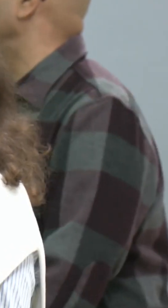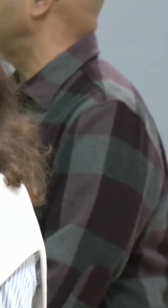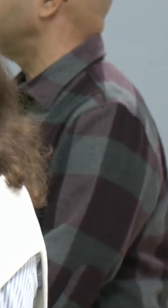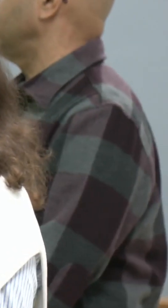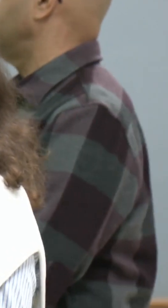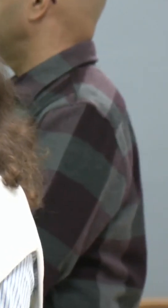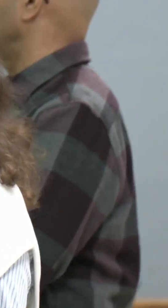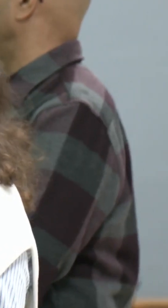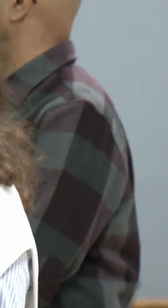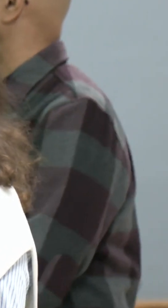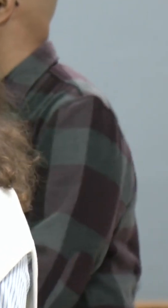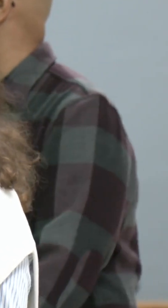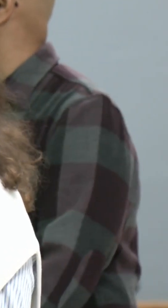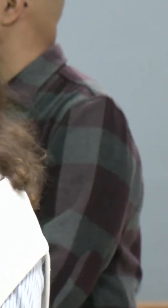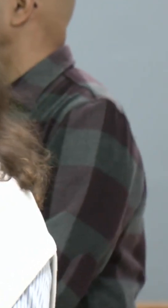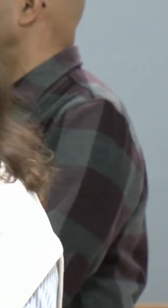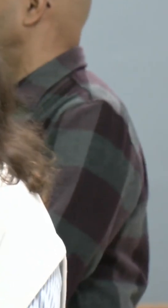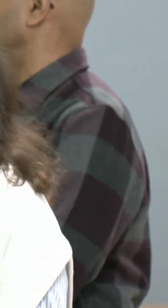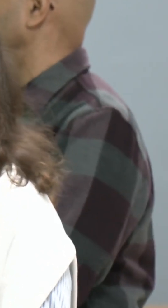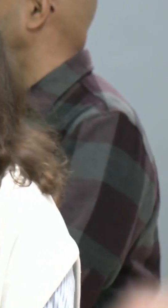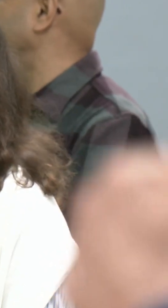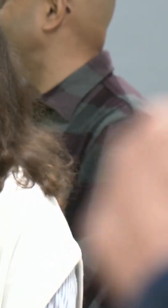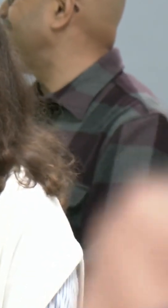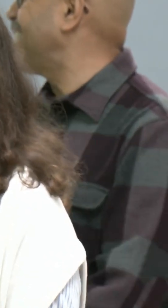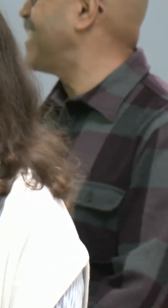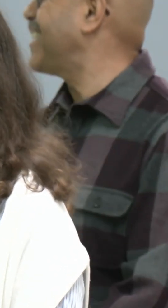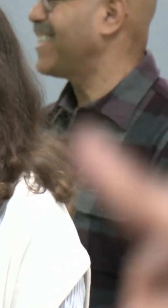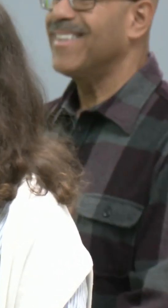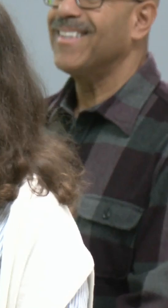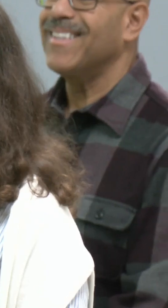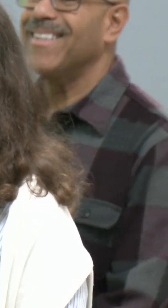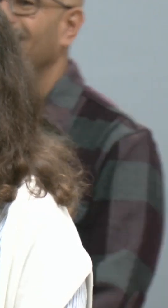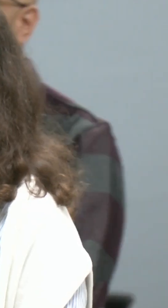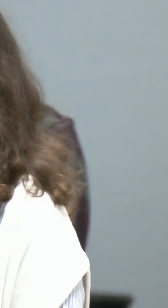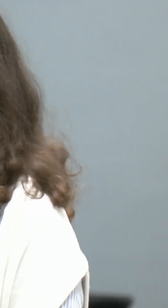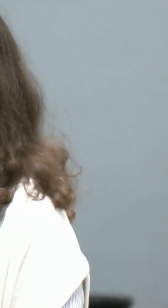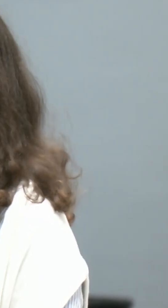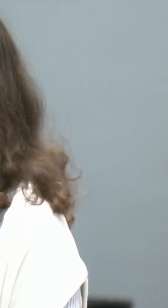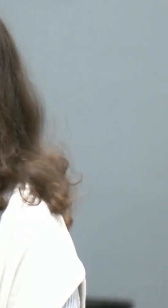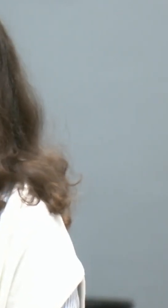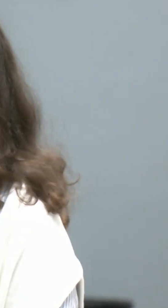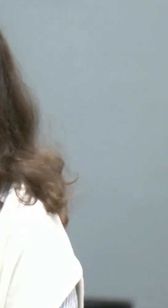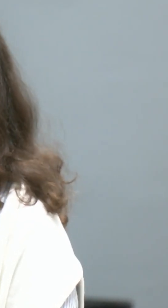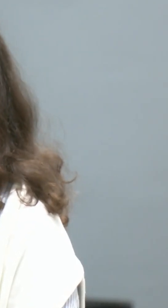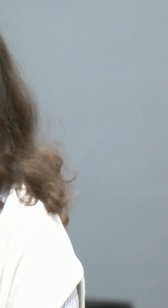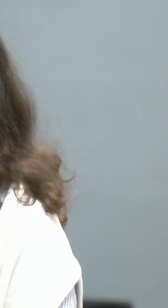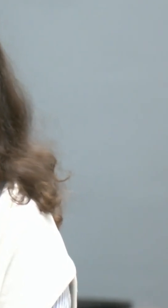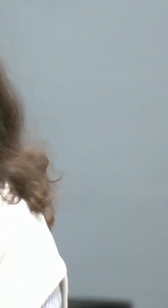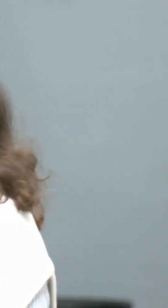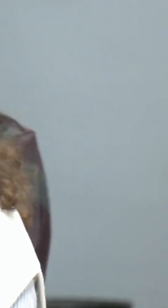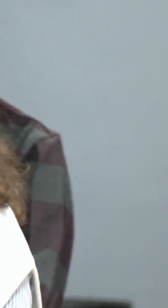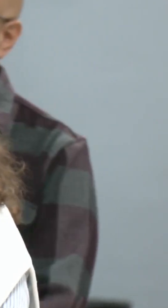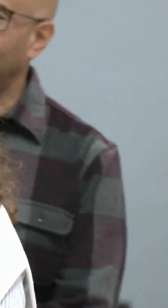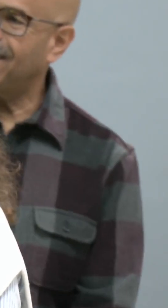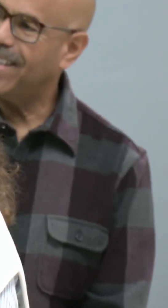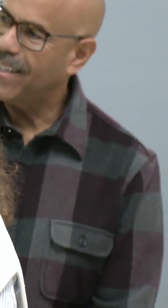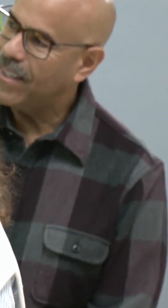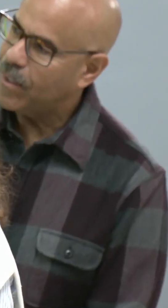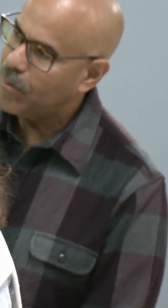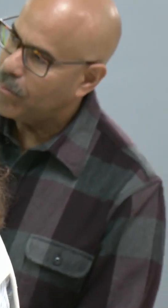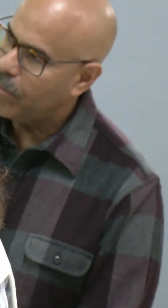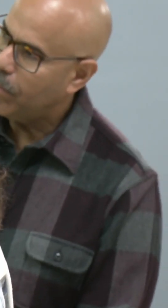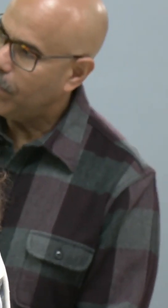is here with Narcan and COVID tests. We have neighborhood stabilization here as well to take your service requests and help you get help with